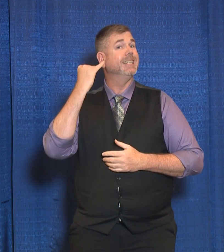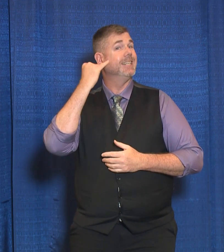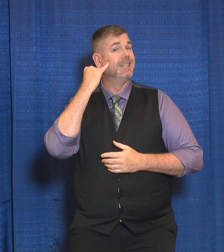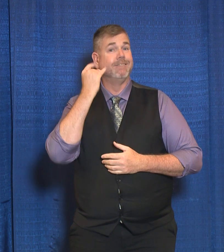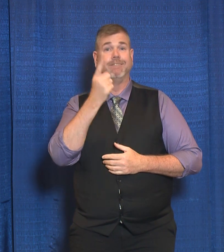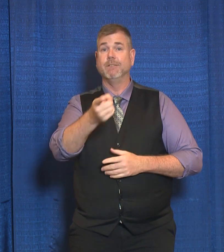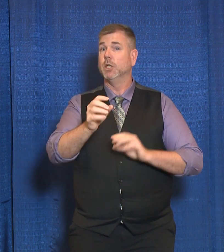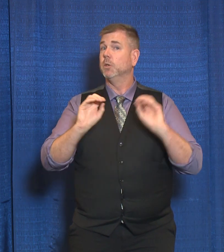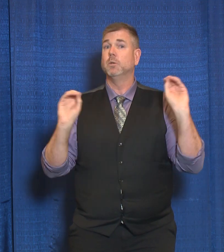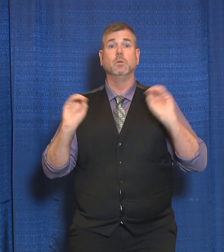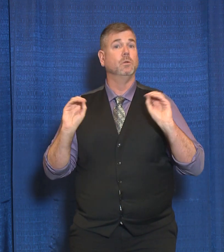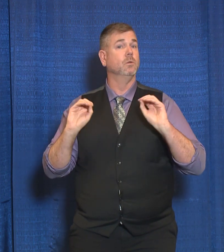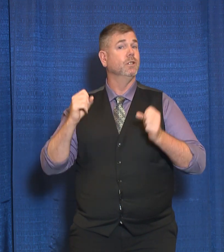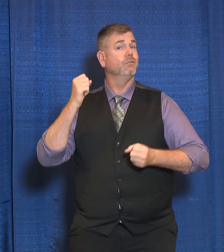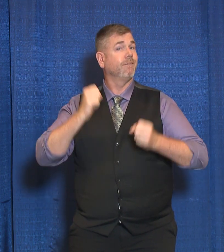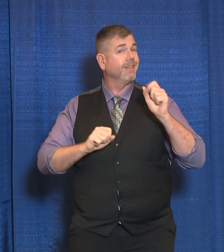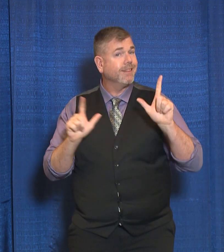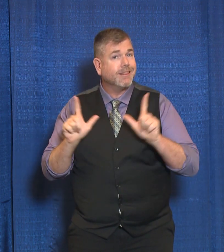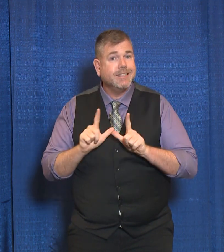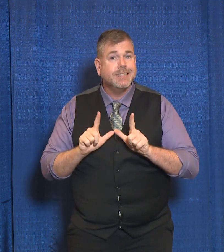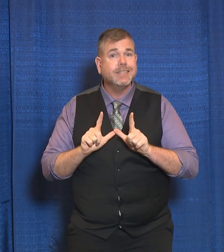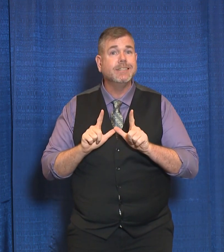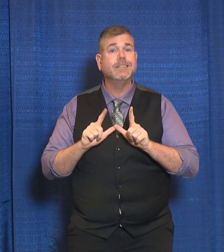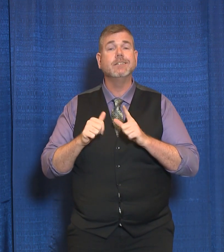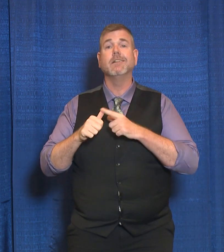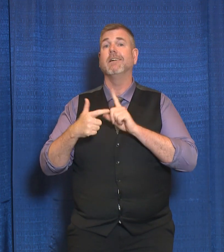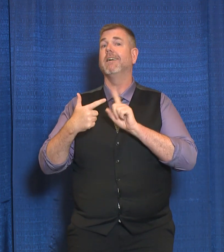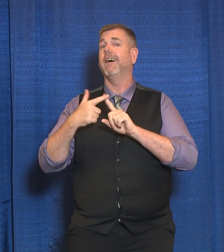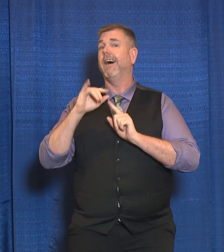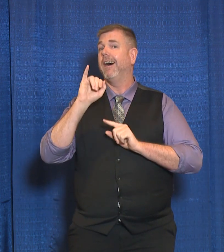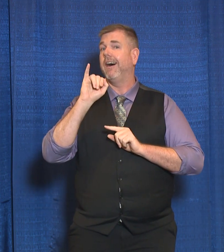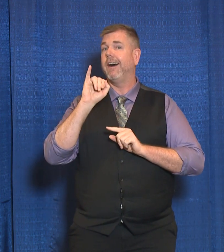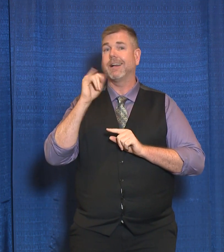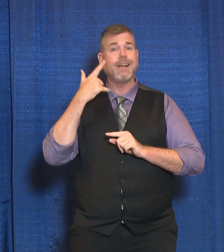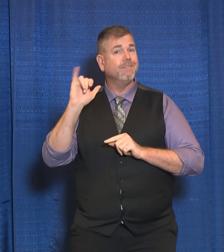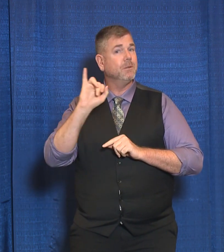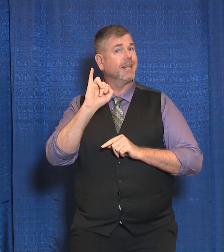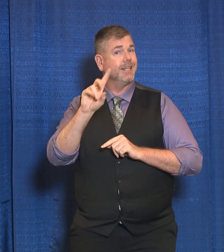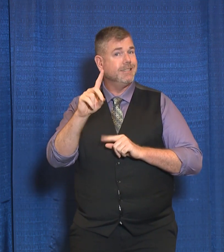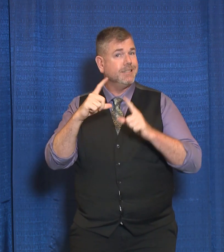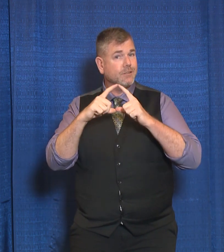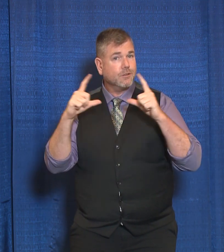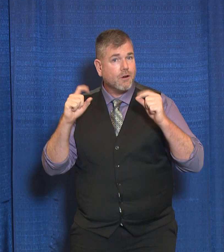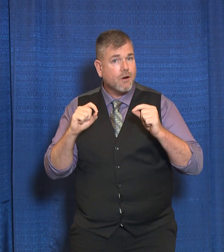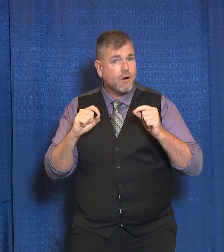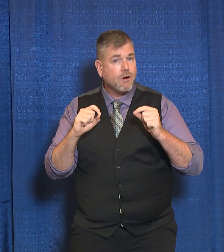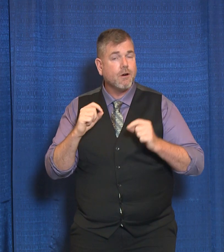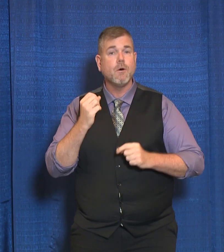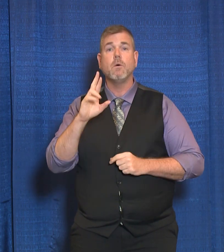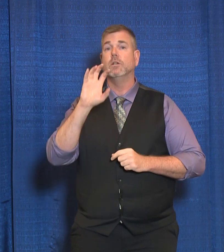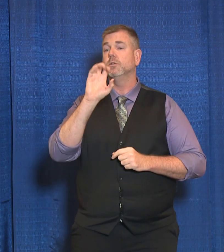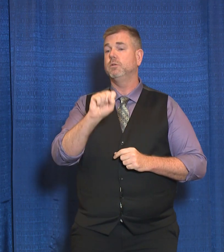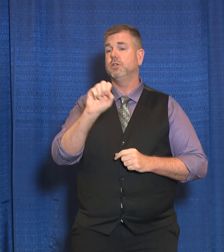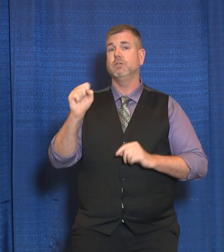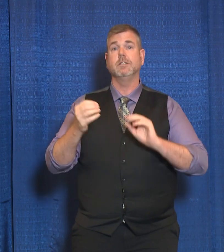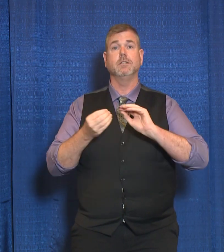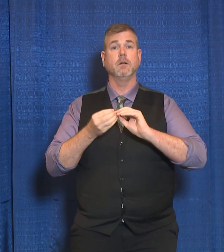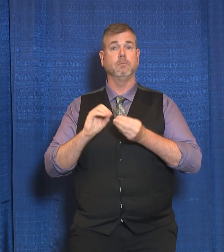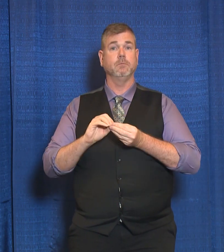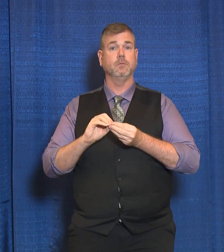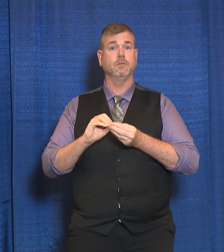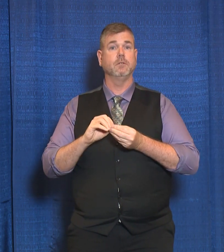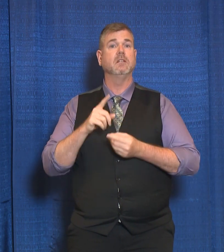If you do not have a driver's license or identification card number, or a Social Security number, you can still register to